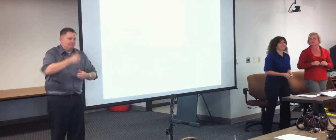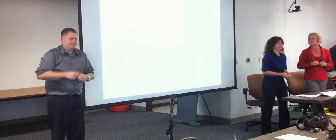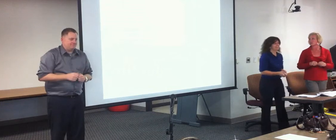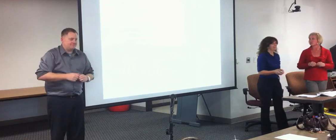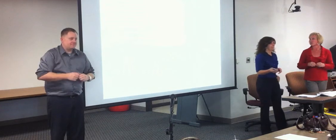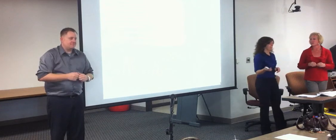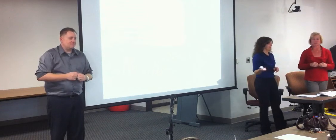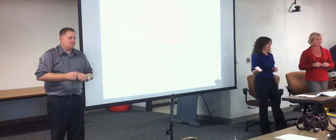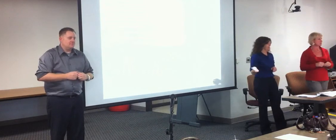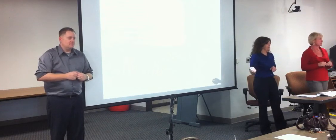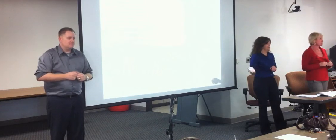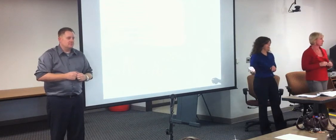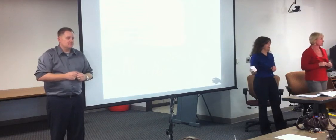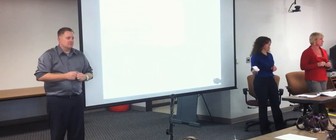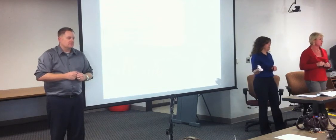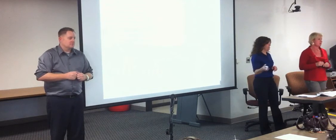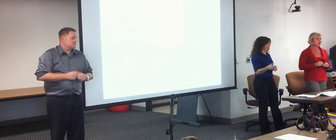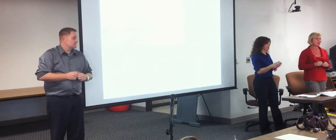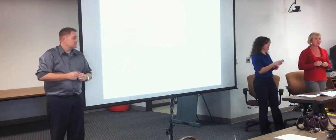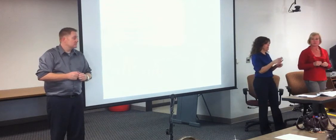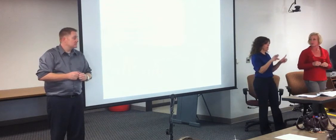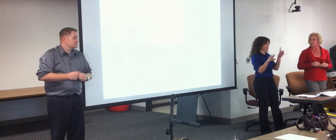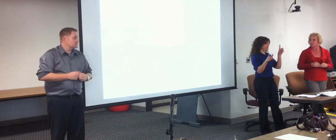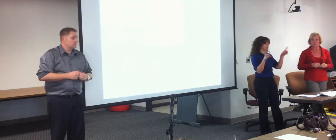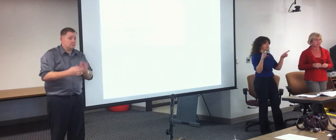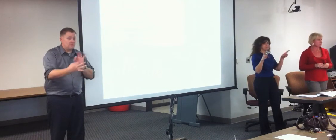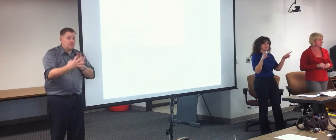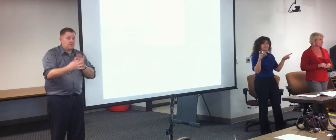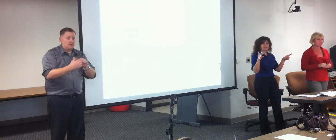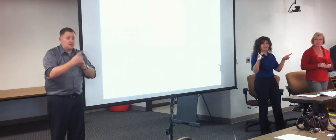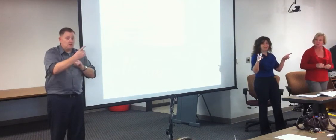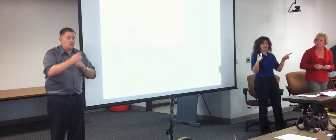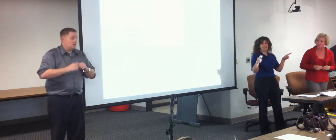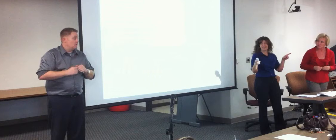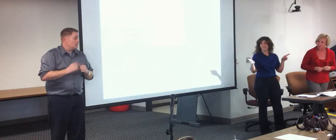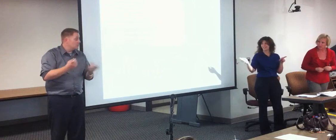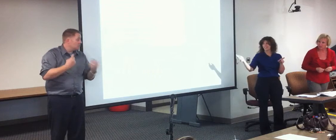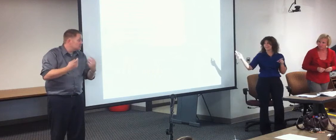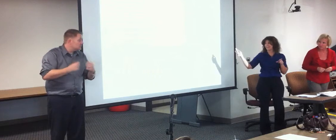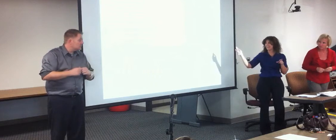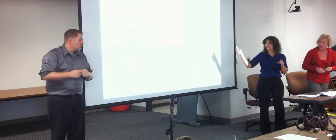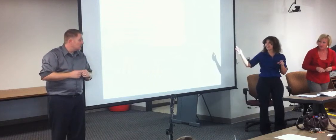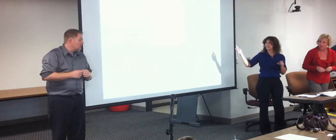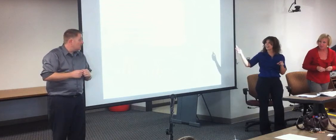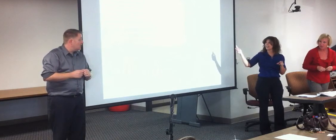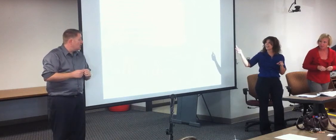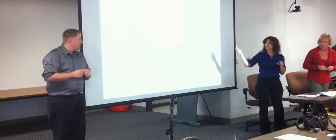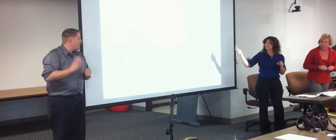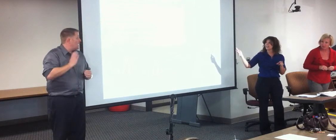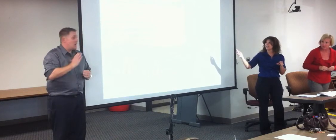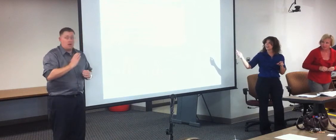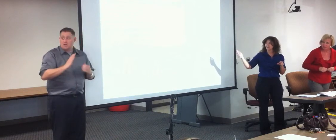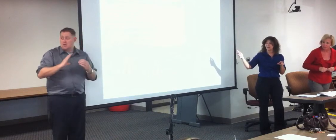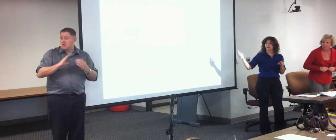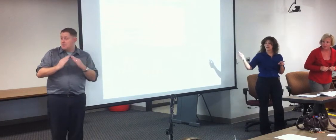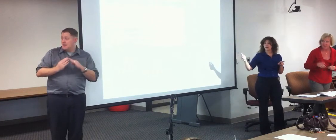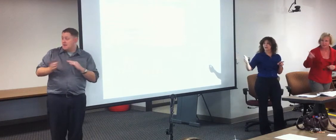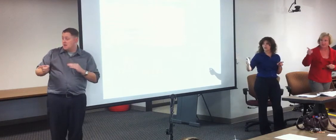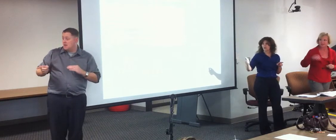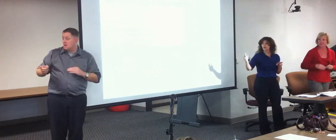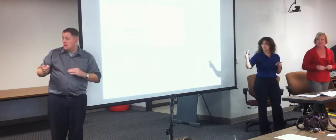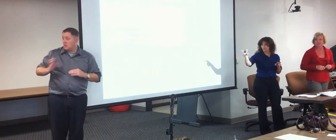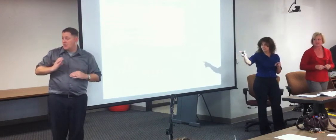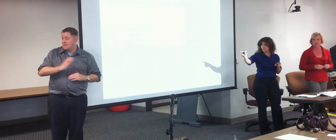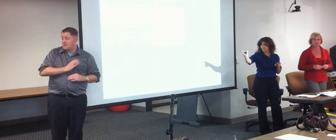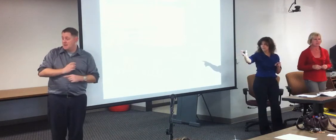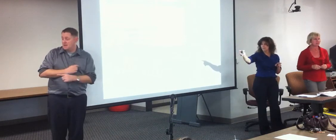All right. Good job. Any feedback? Any questions? Our committee people? Yeah.